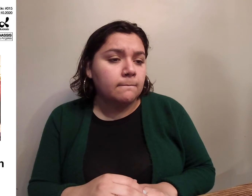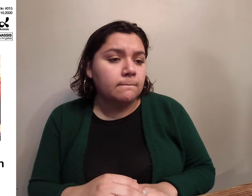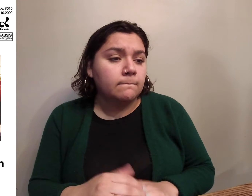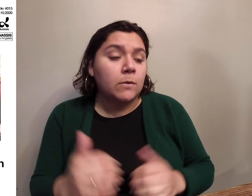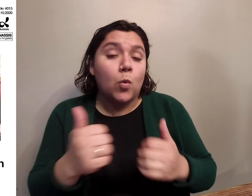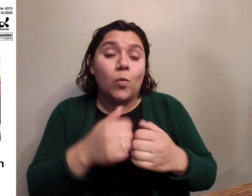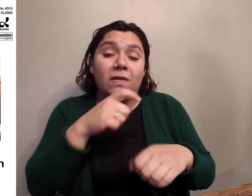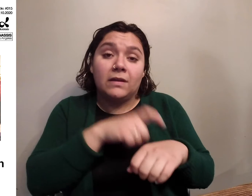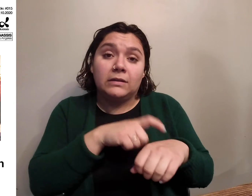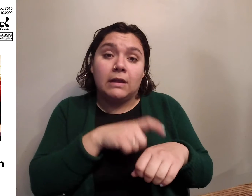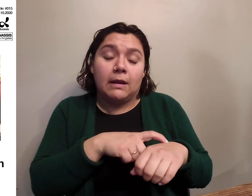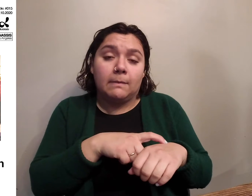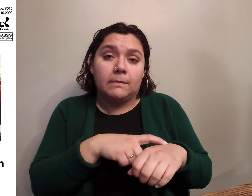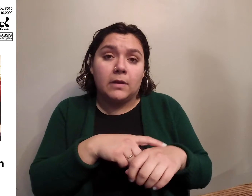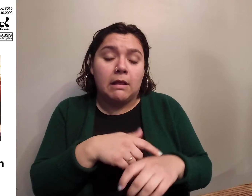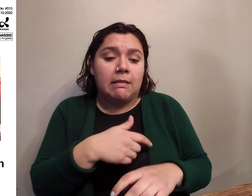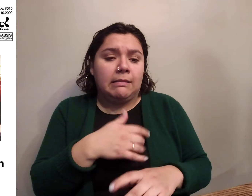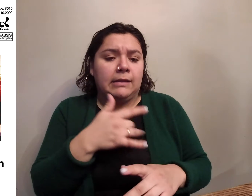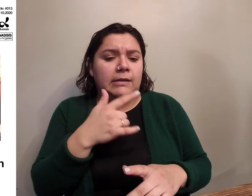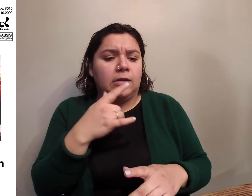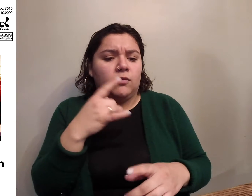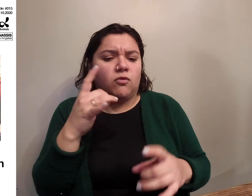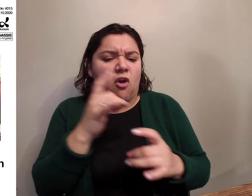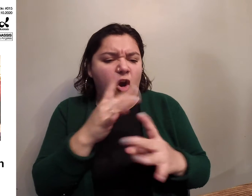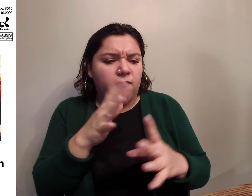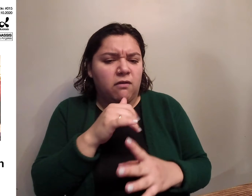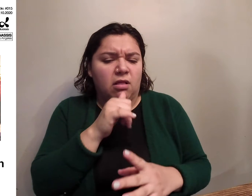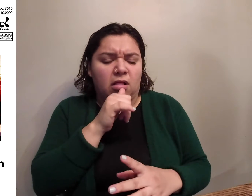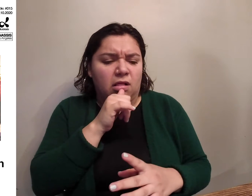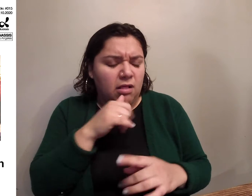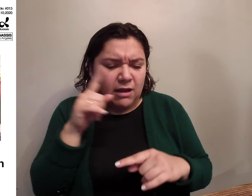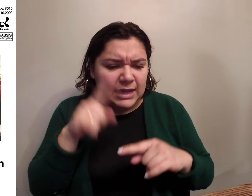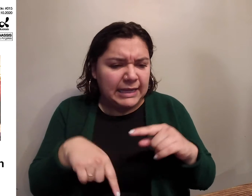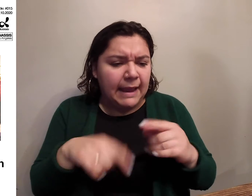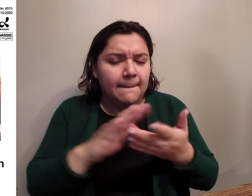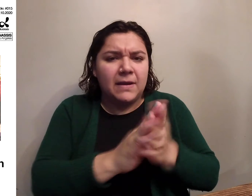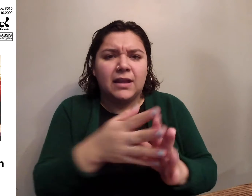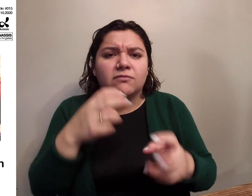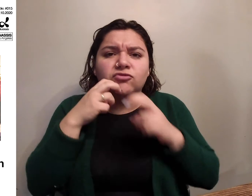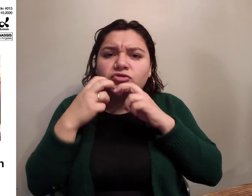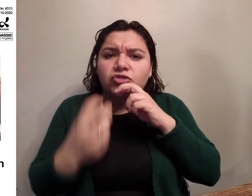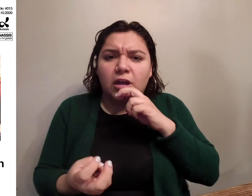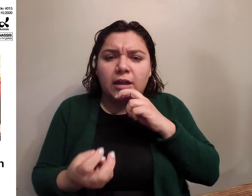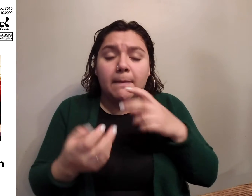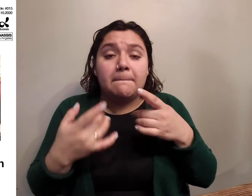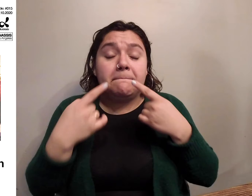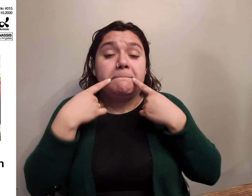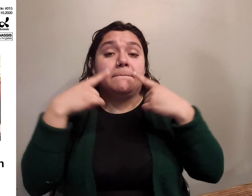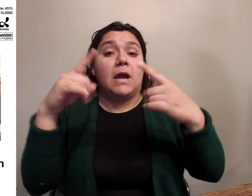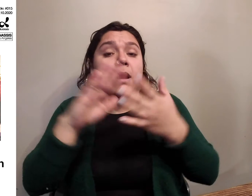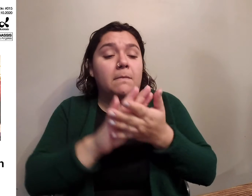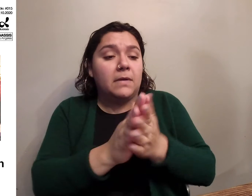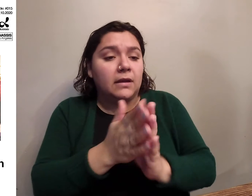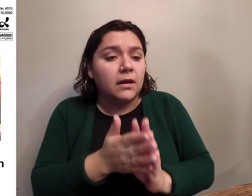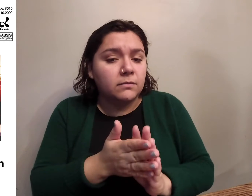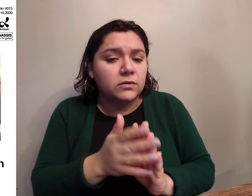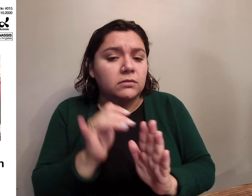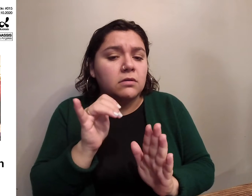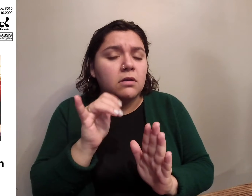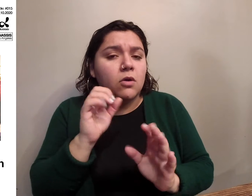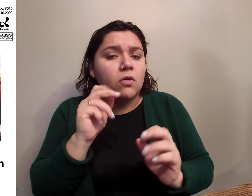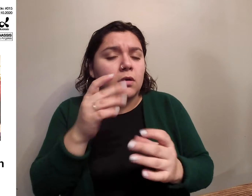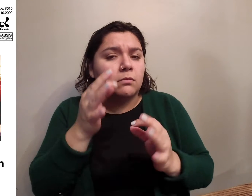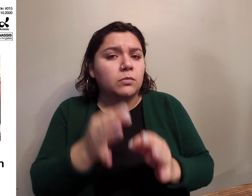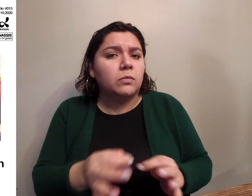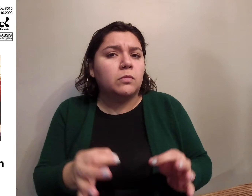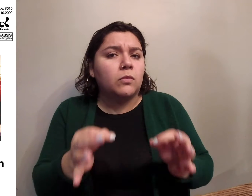with time the unbearable becomes shocking, becomes sad, and finally becomes poignant. Or